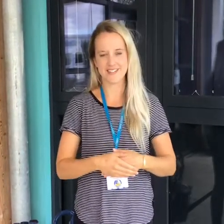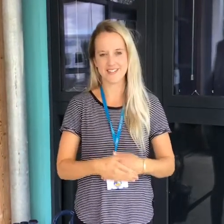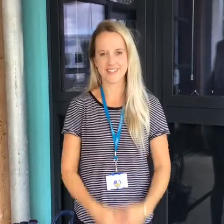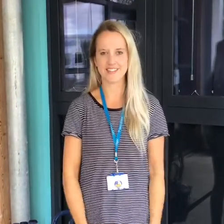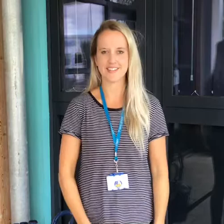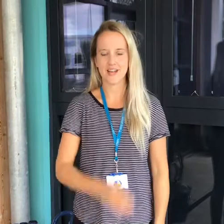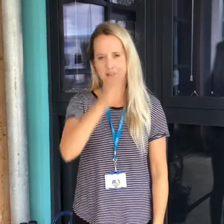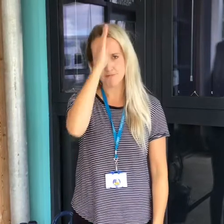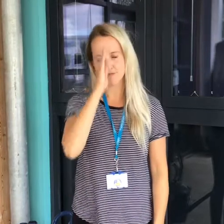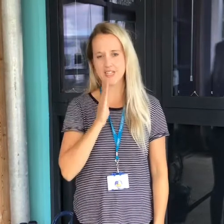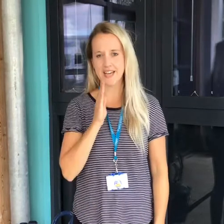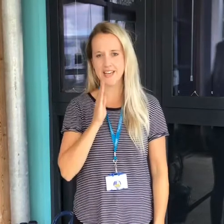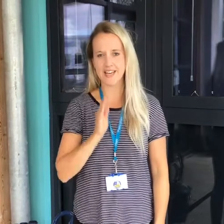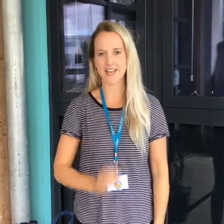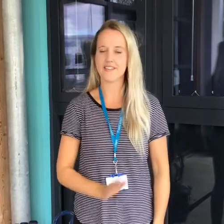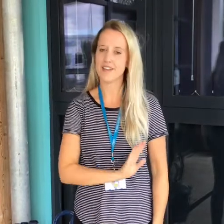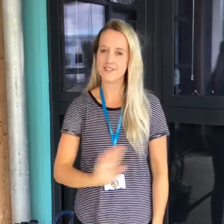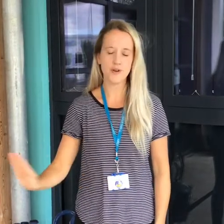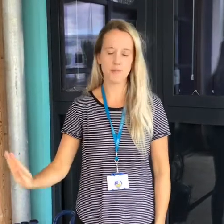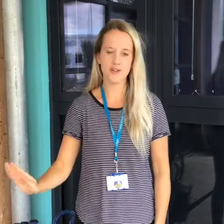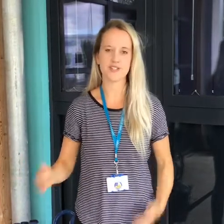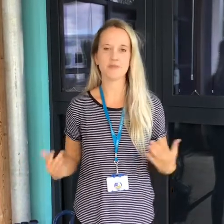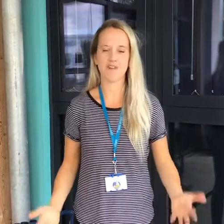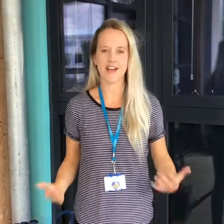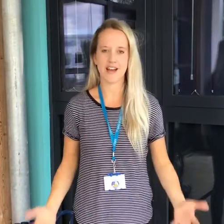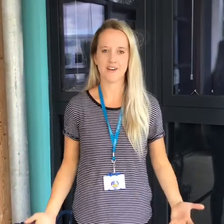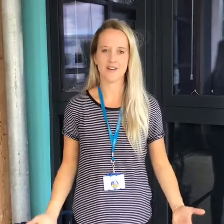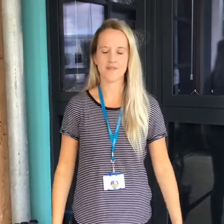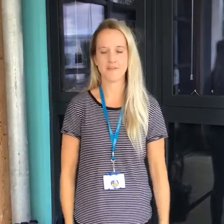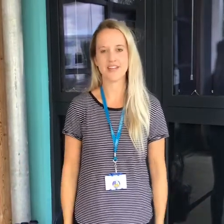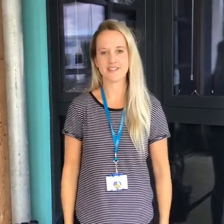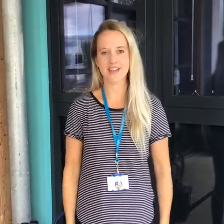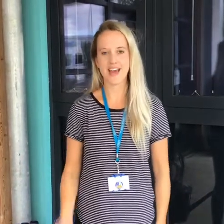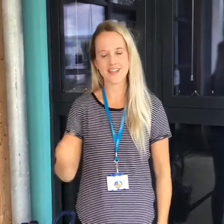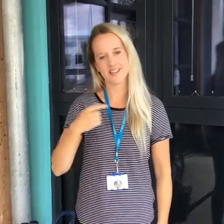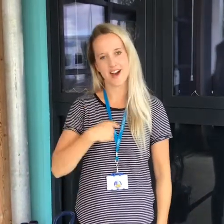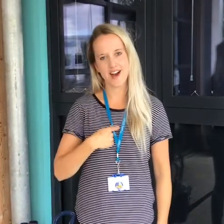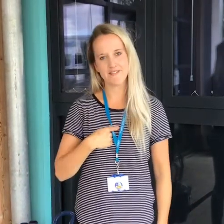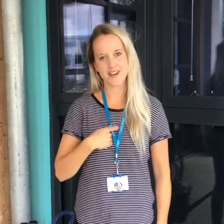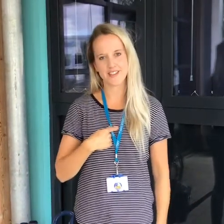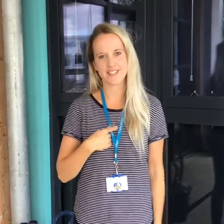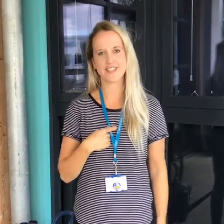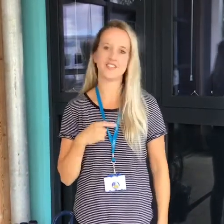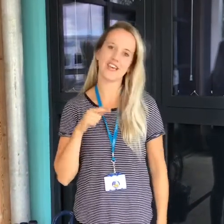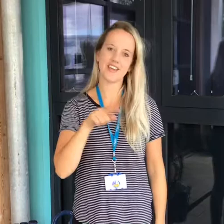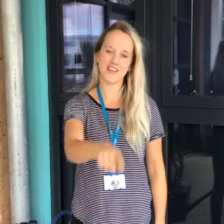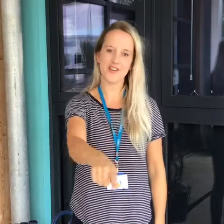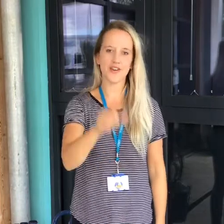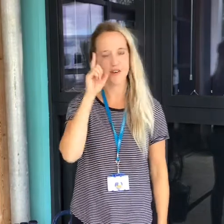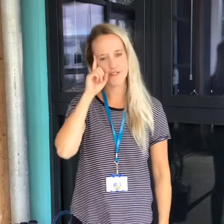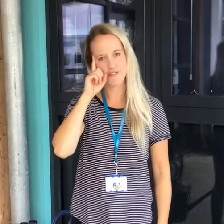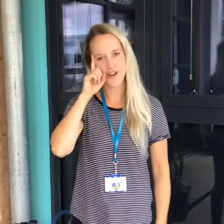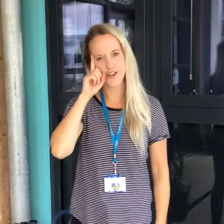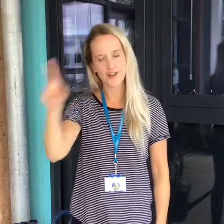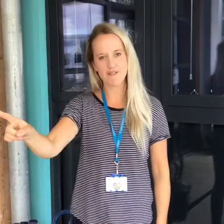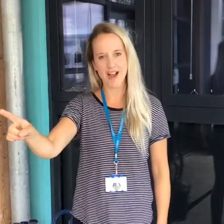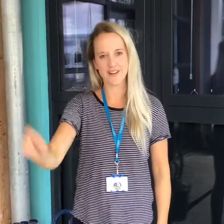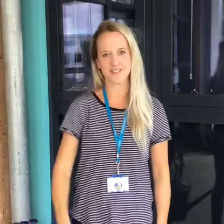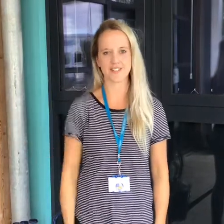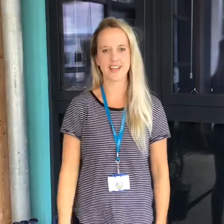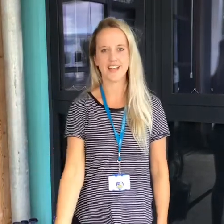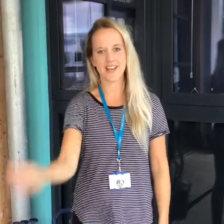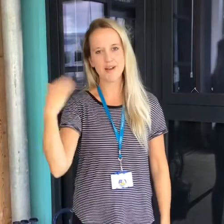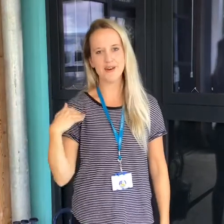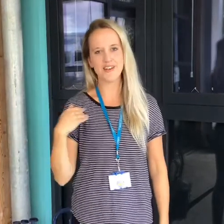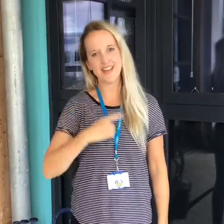friends. Sadly, that's not possible right now, but instead, I'm going to take you for a look